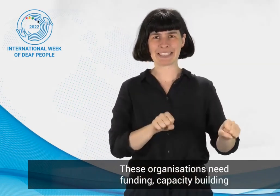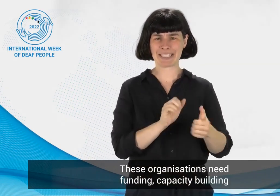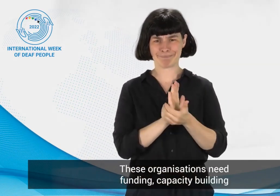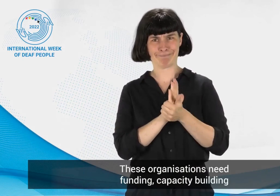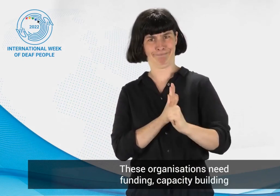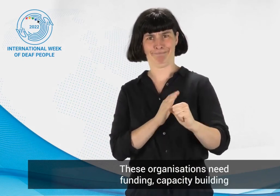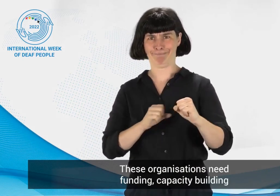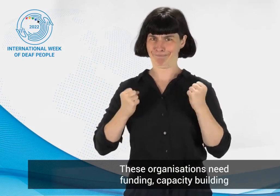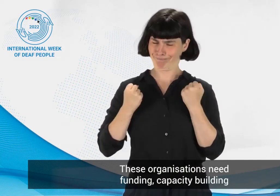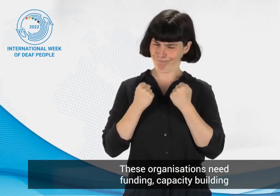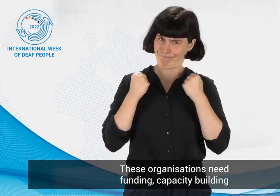Thank you.